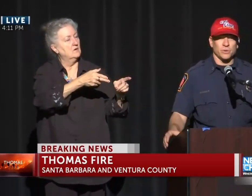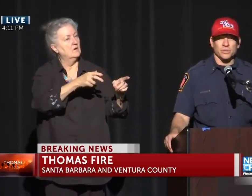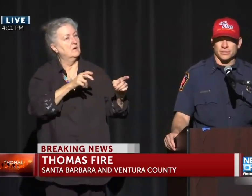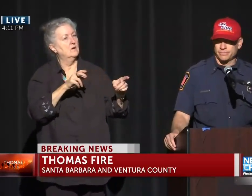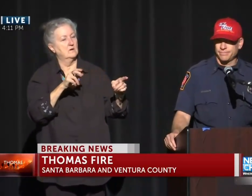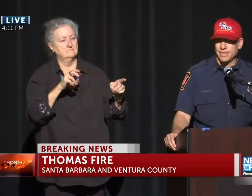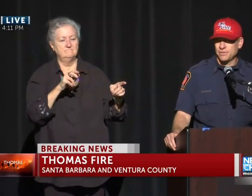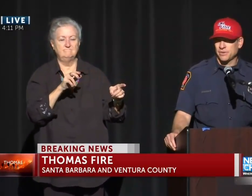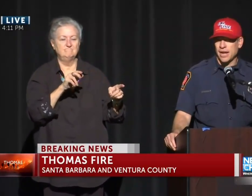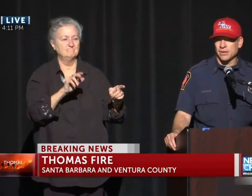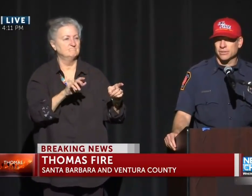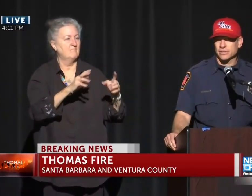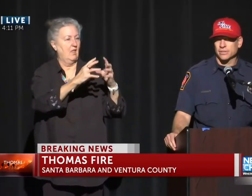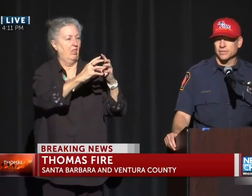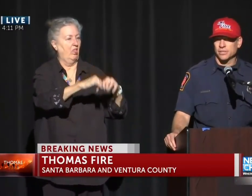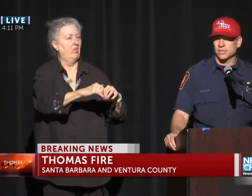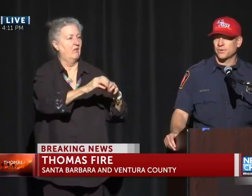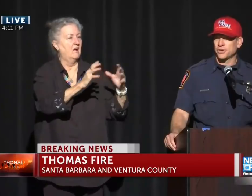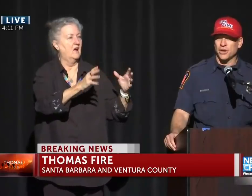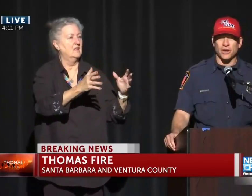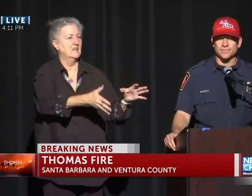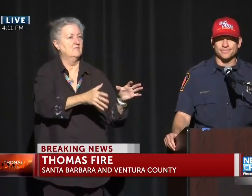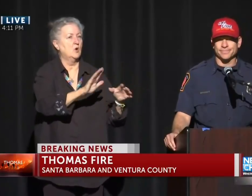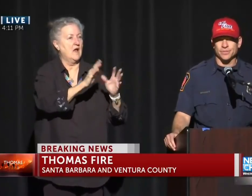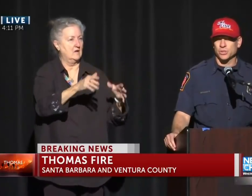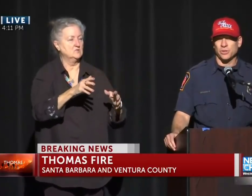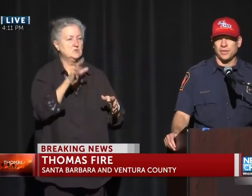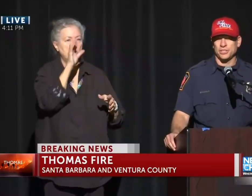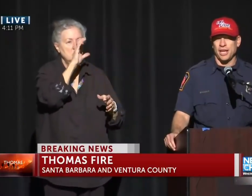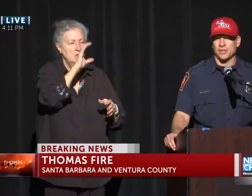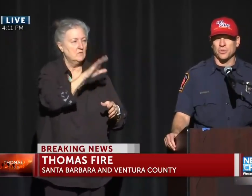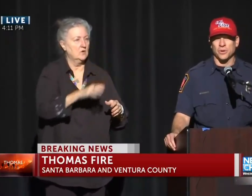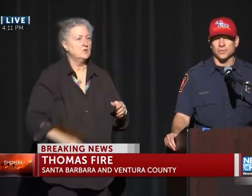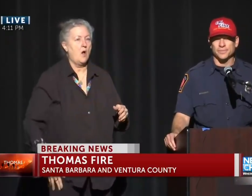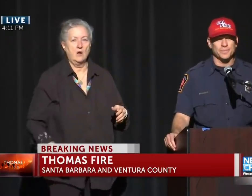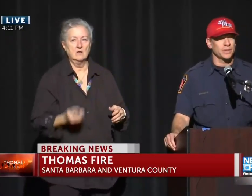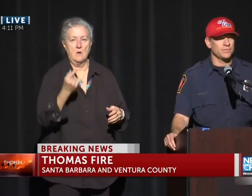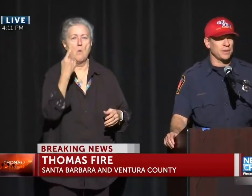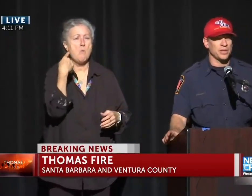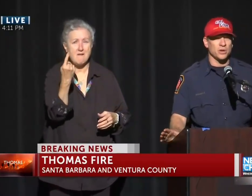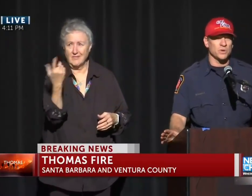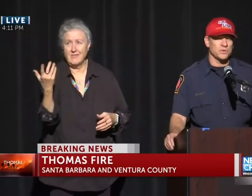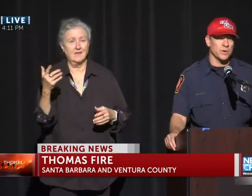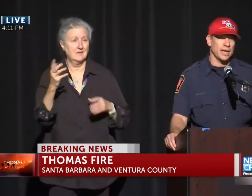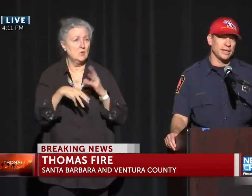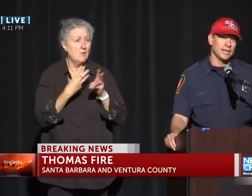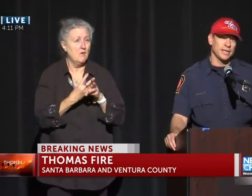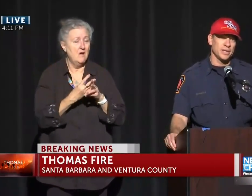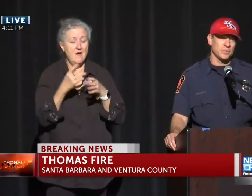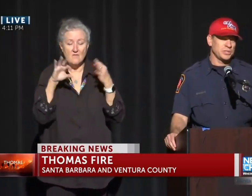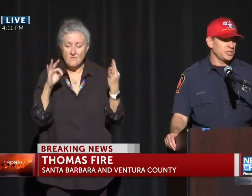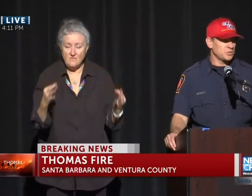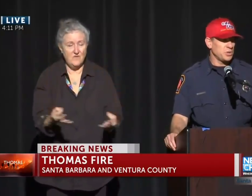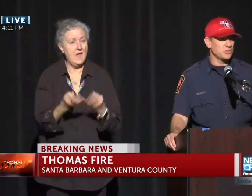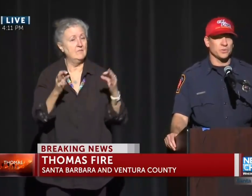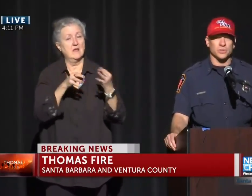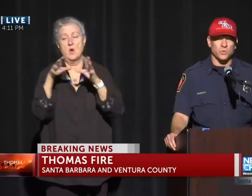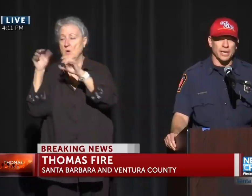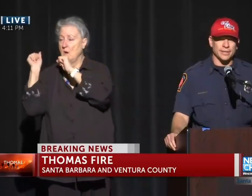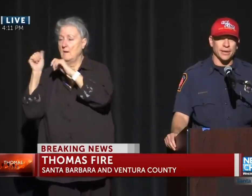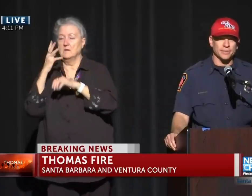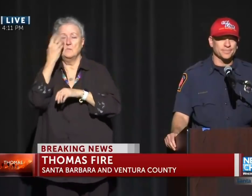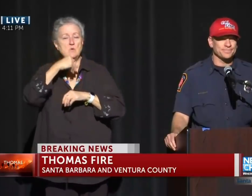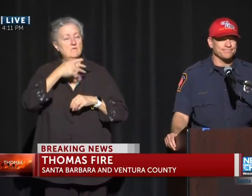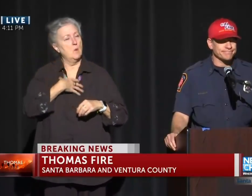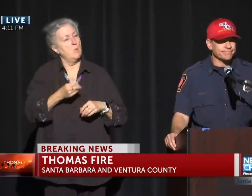the rubble of what was left of her house to look for her dog. It's the only thing she had in the world. Her family had all moved away, but she had this